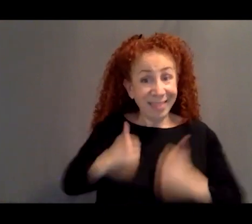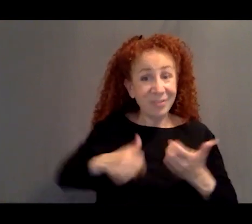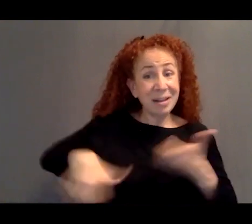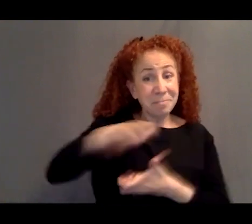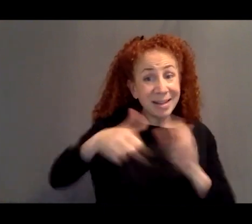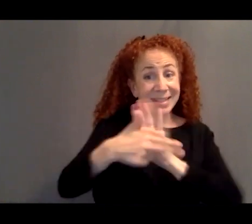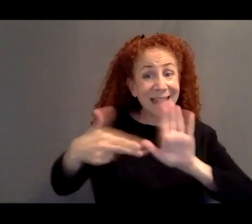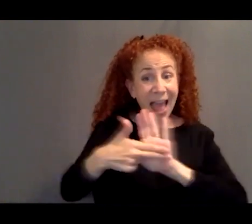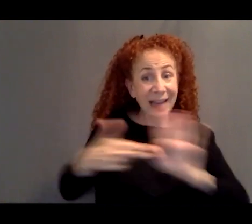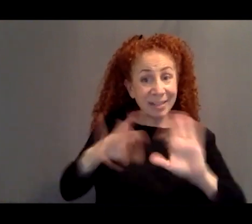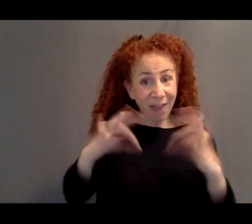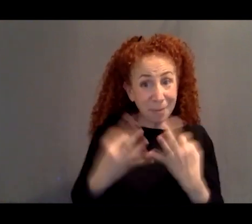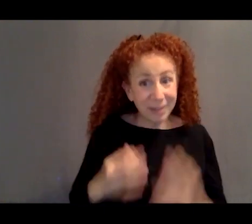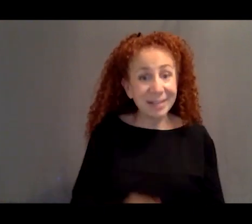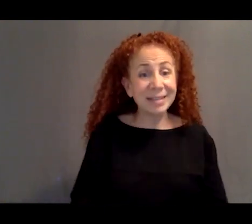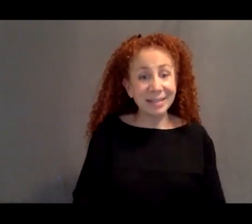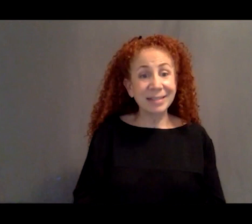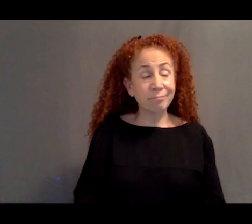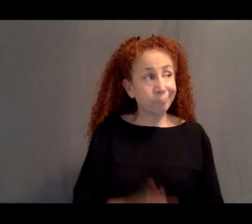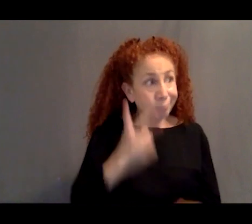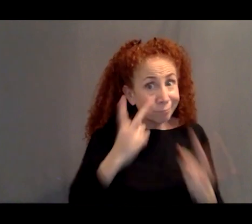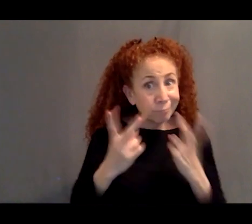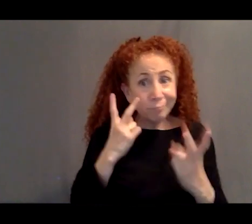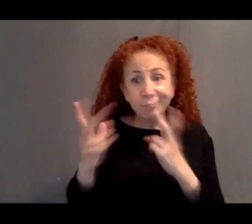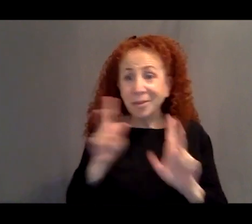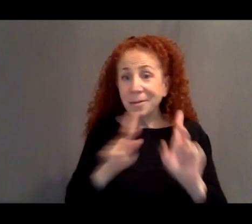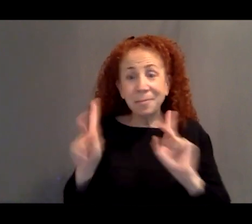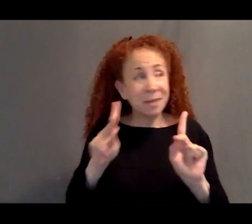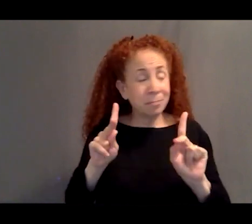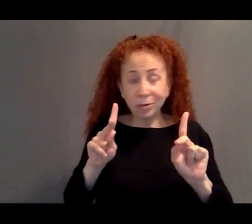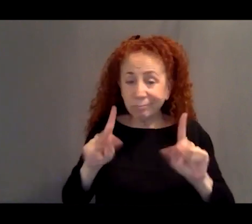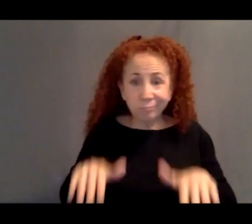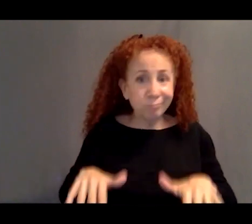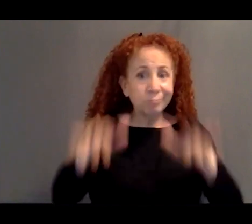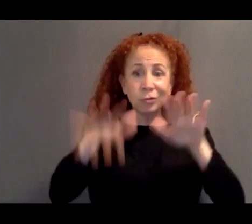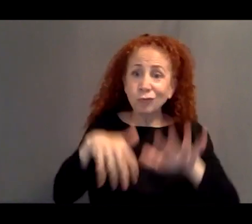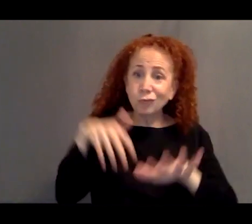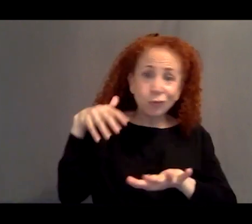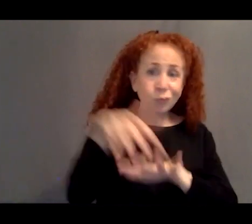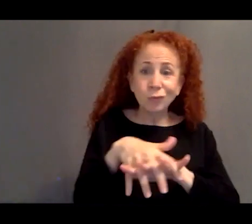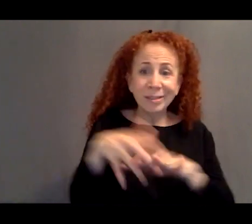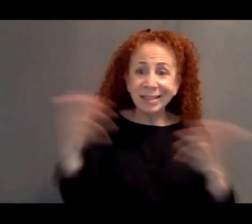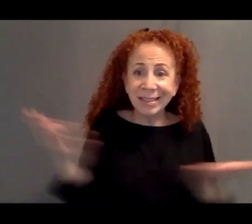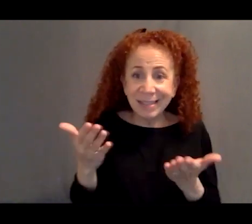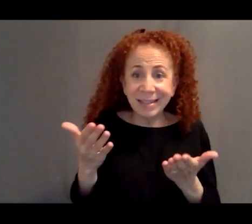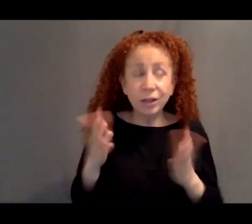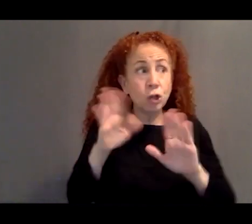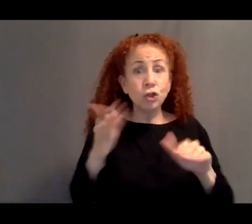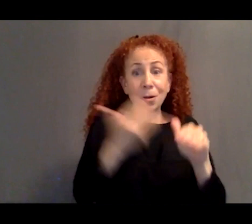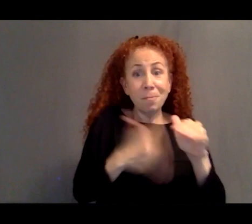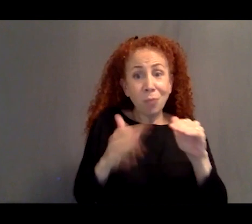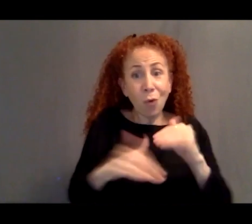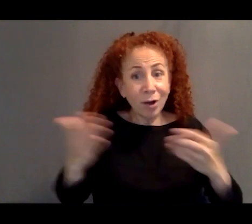families. So you see that people have really grown roots in their communities. They've had children who are born